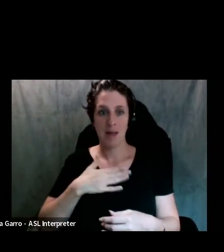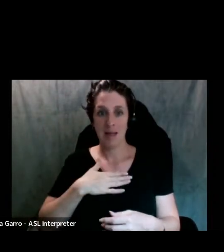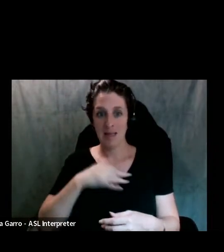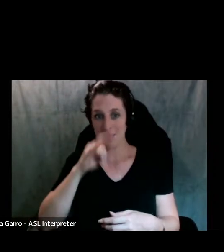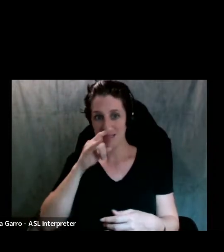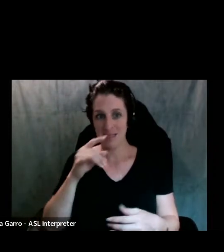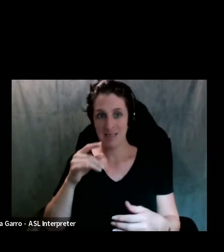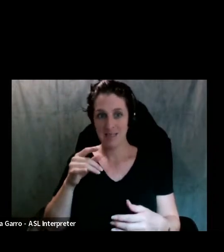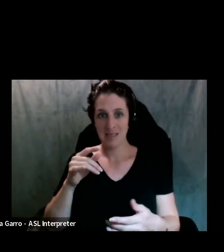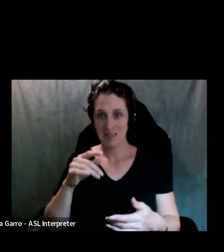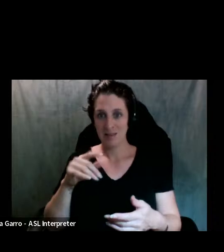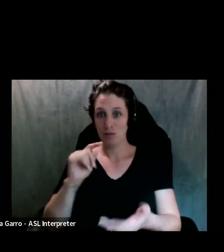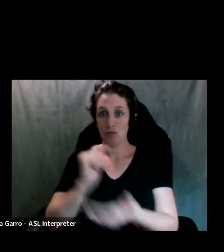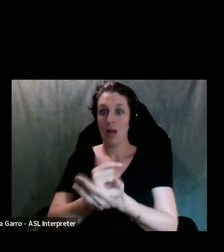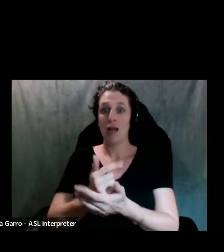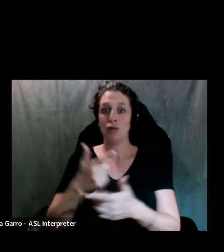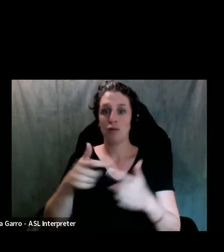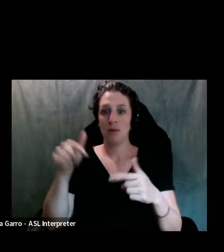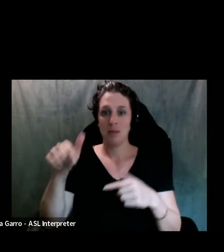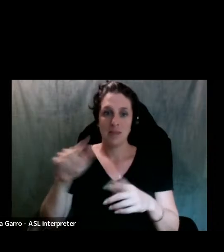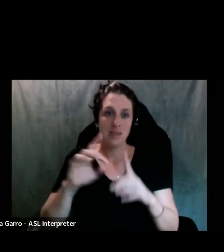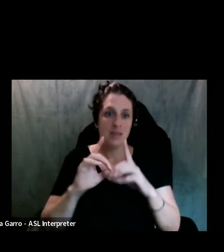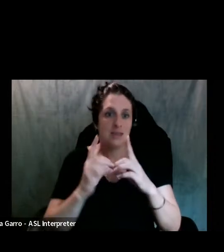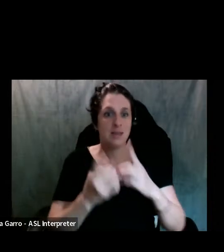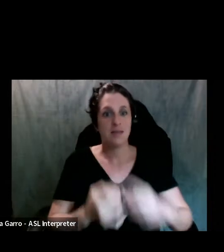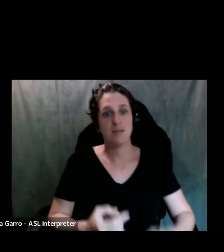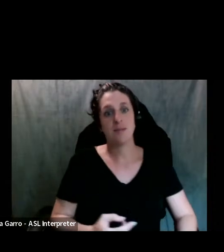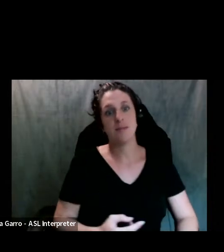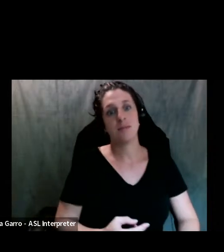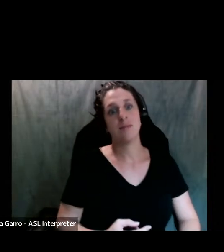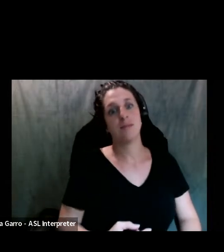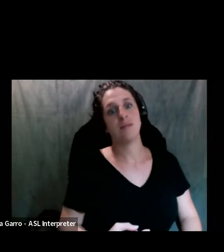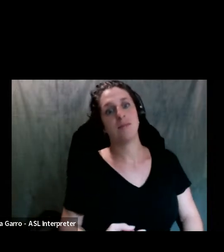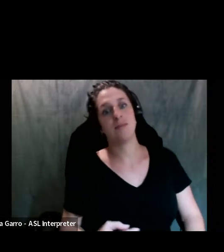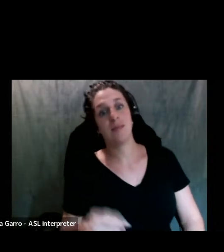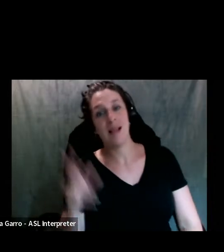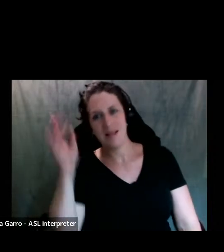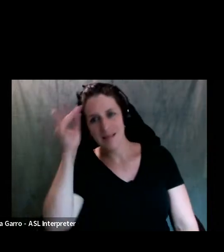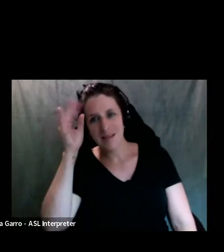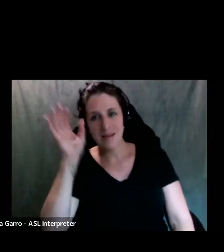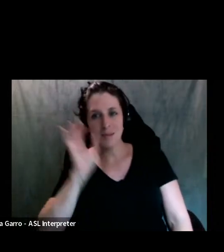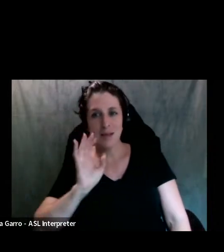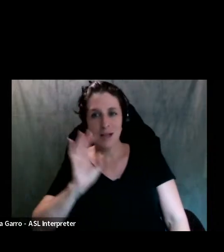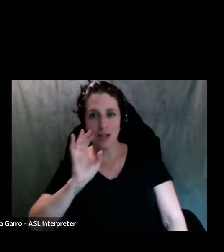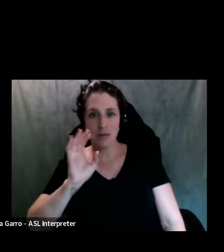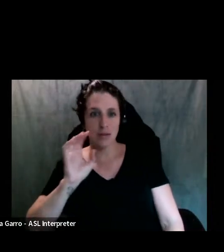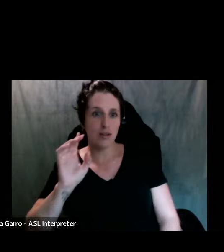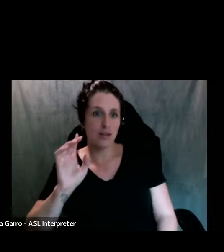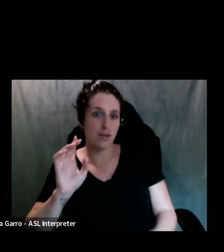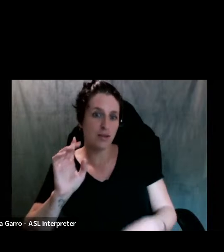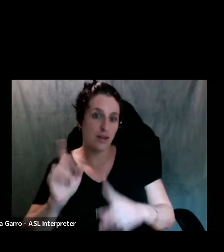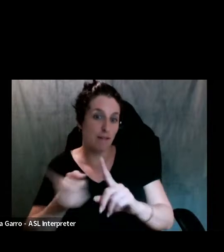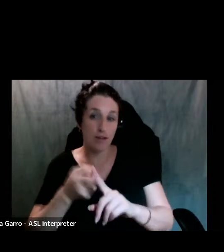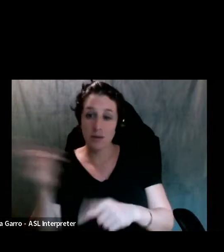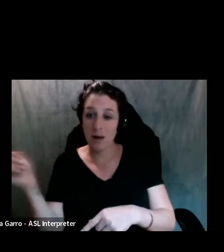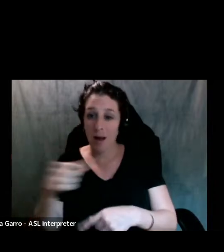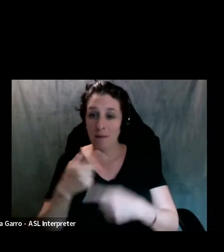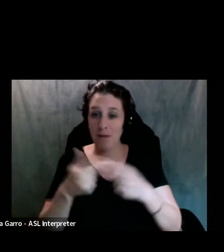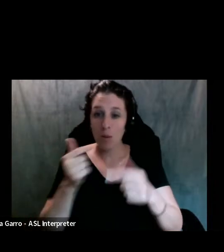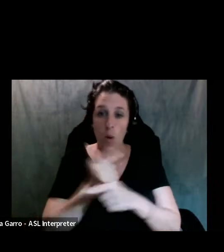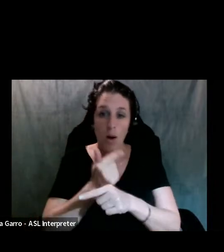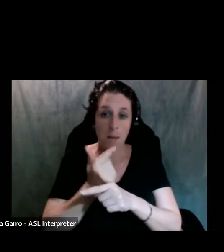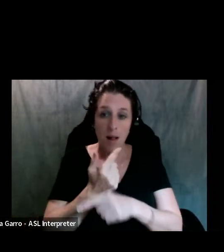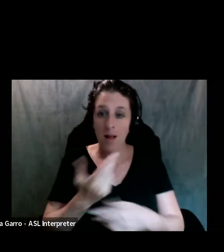were graduates from this district. I think about my cousins when they first came from Guatemala, and I wish